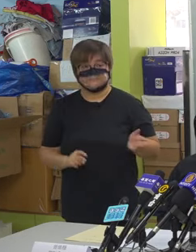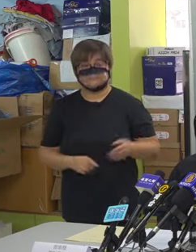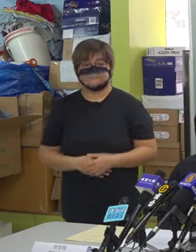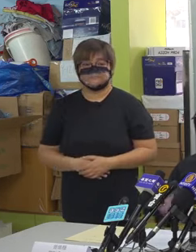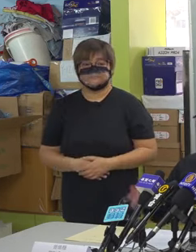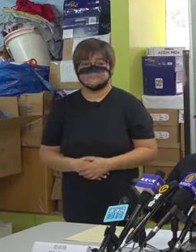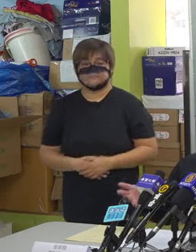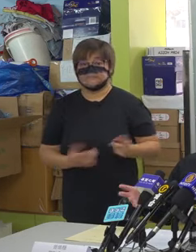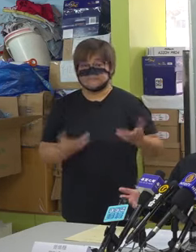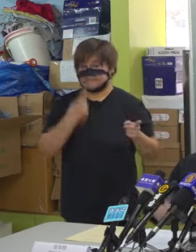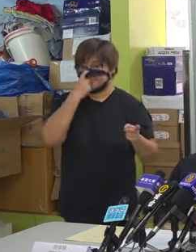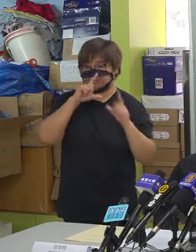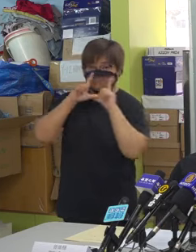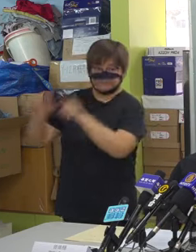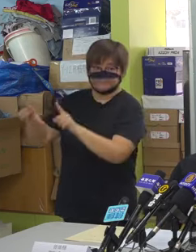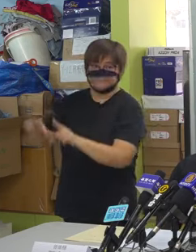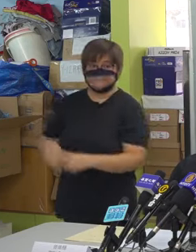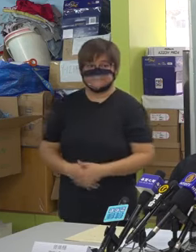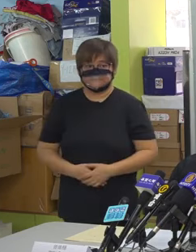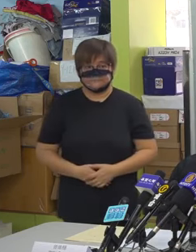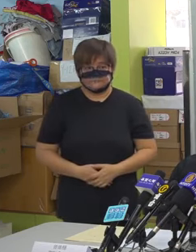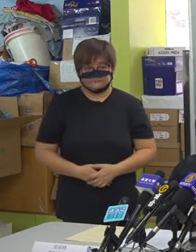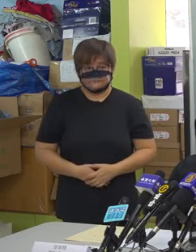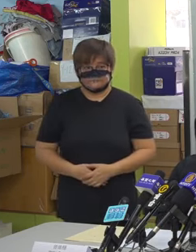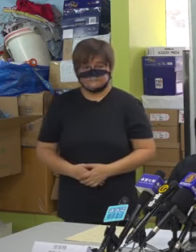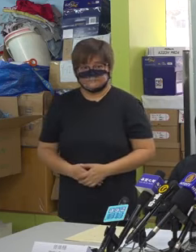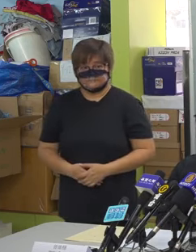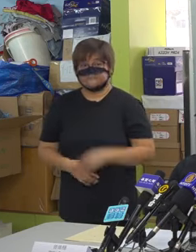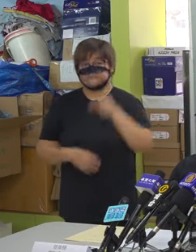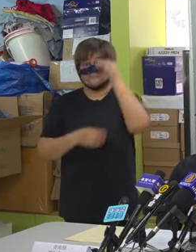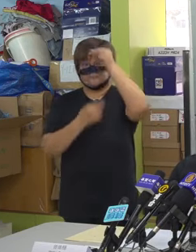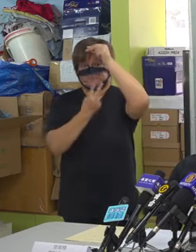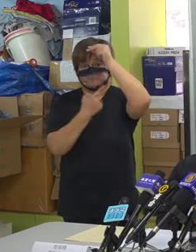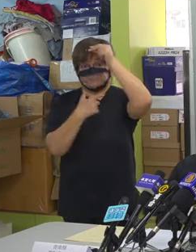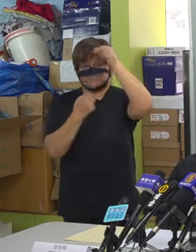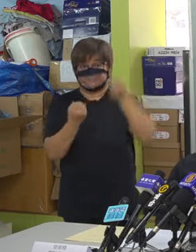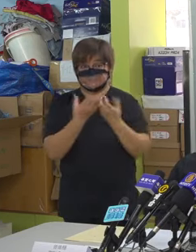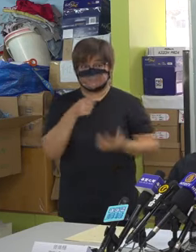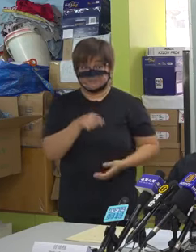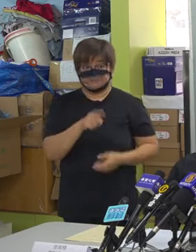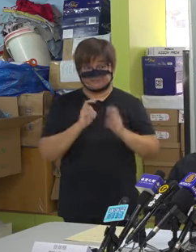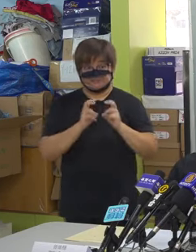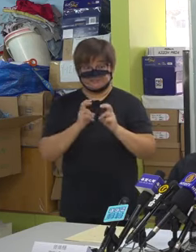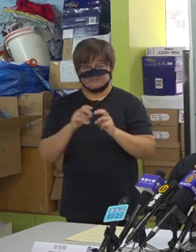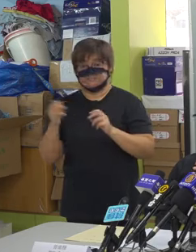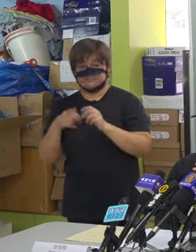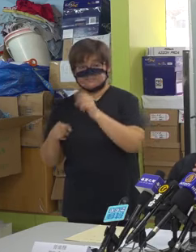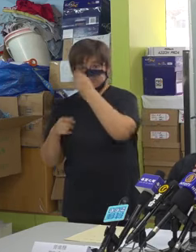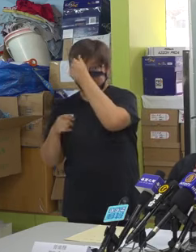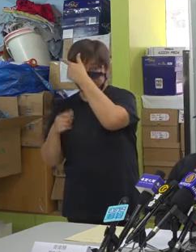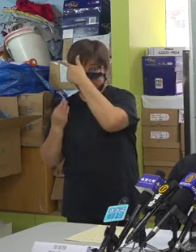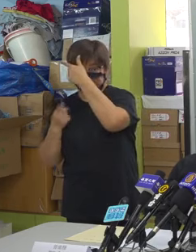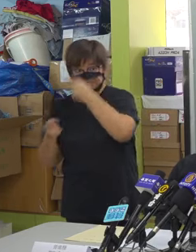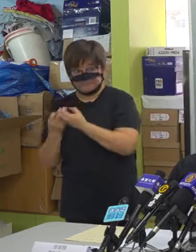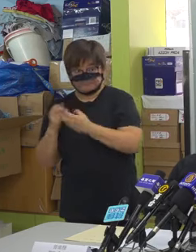on the content regarding the 21st of July in a Yuen station. To start with,